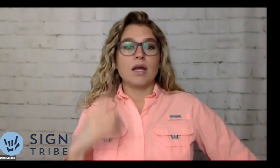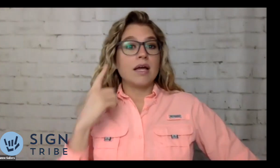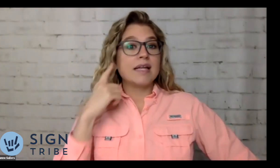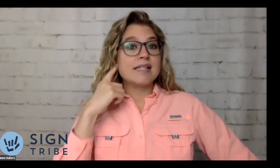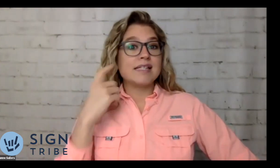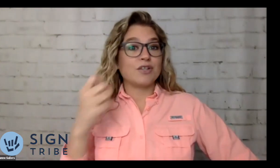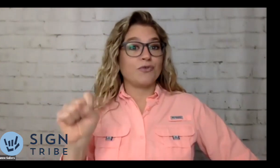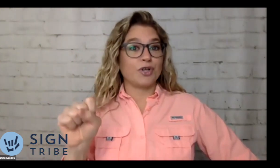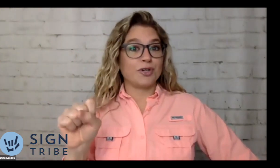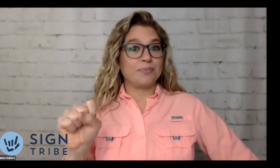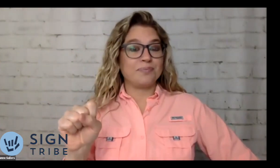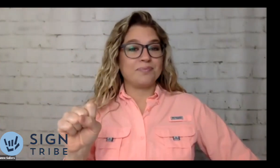Silver,